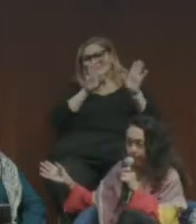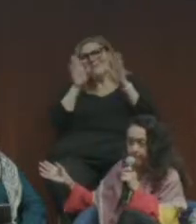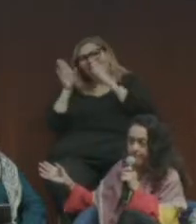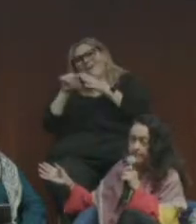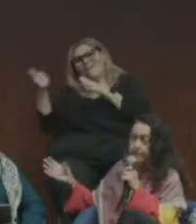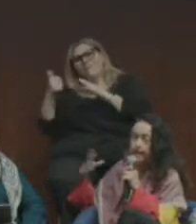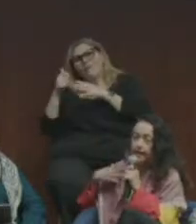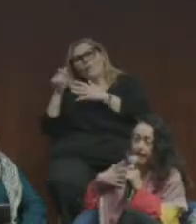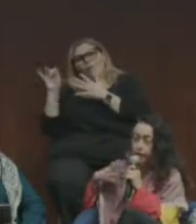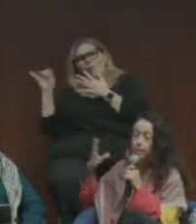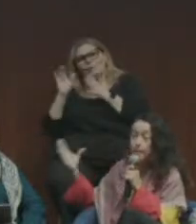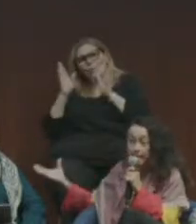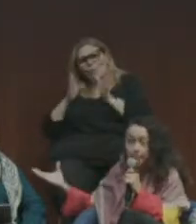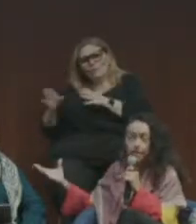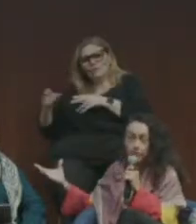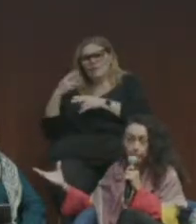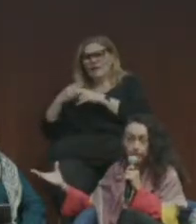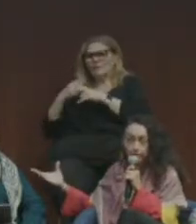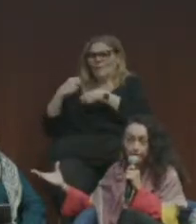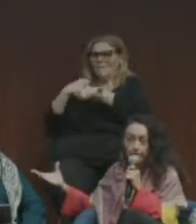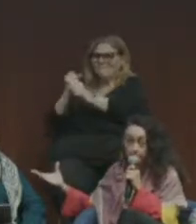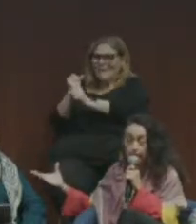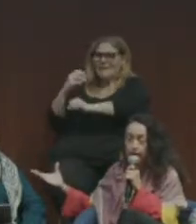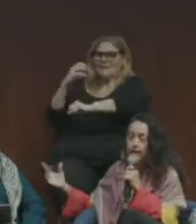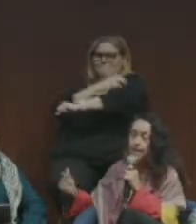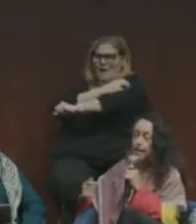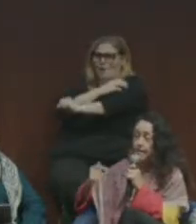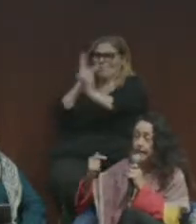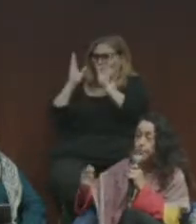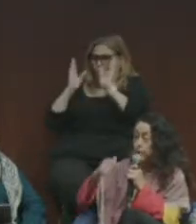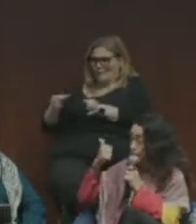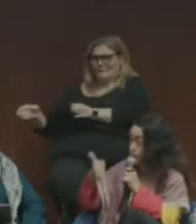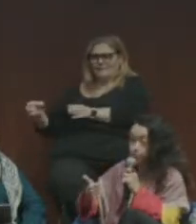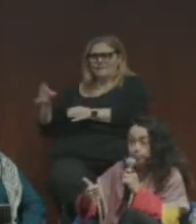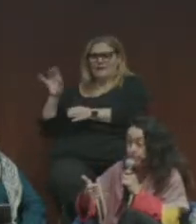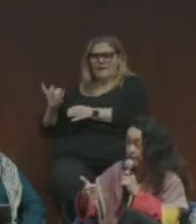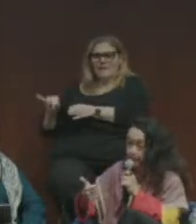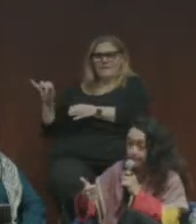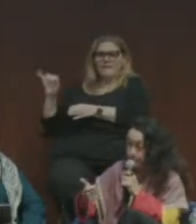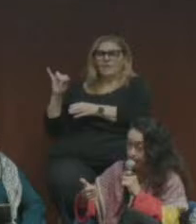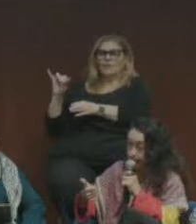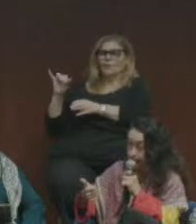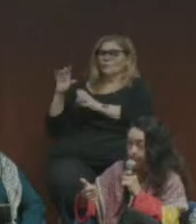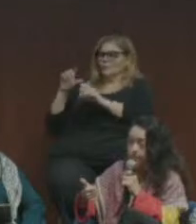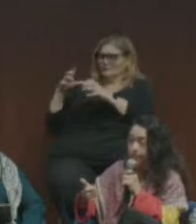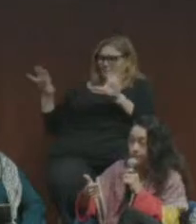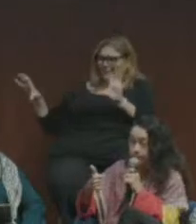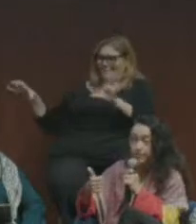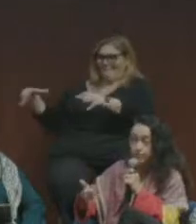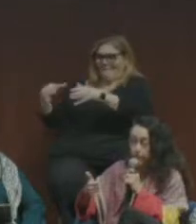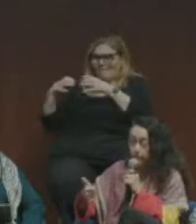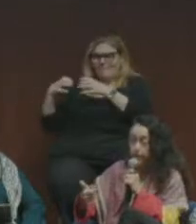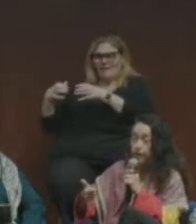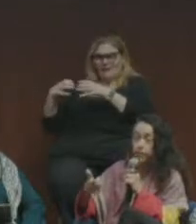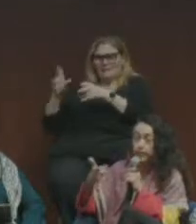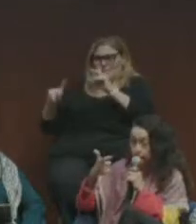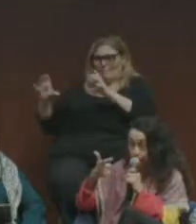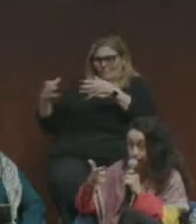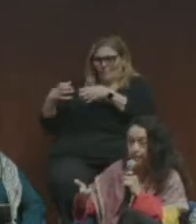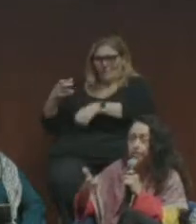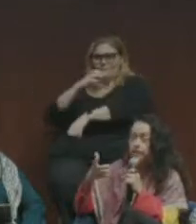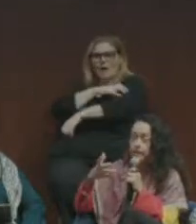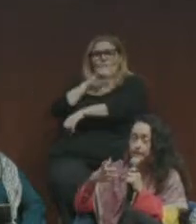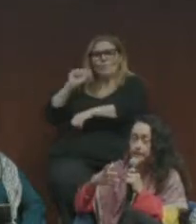of organizing that I call making power organizing, right? And that's where also building collective power, collective people power, we